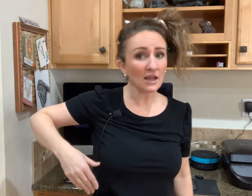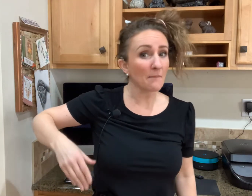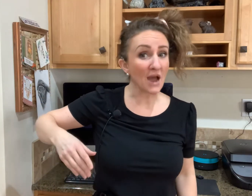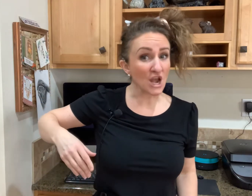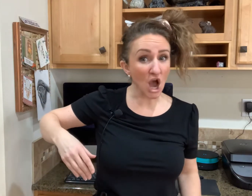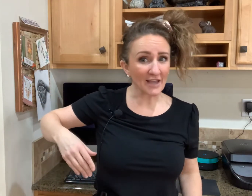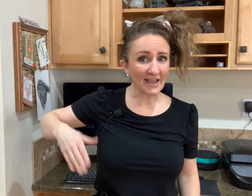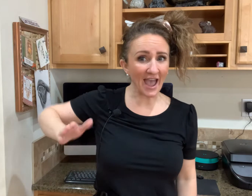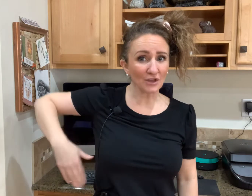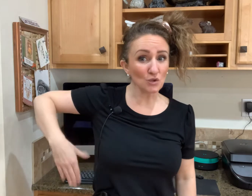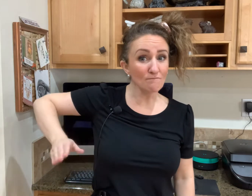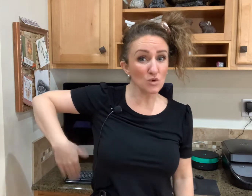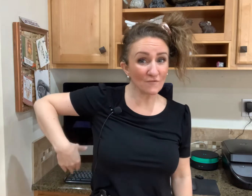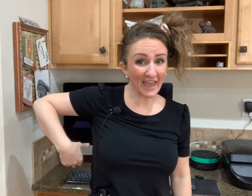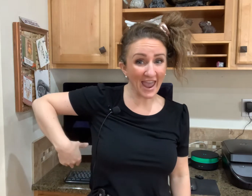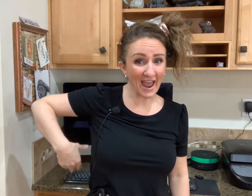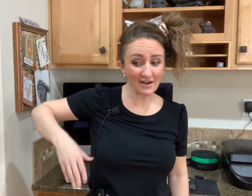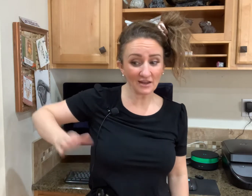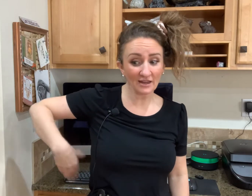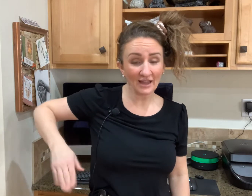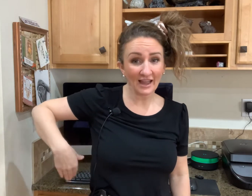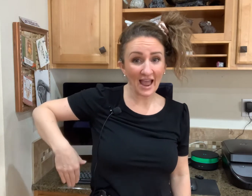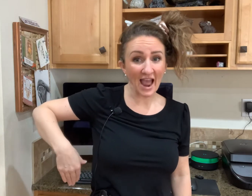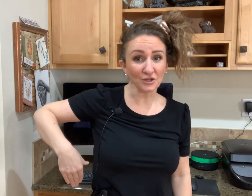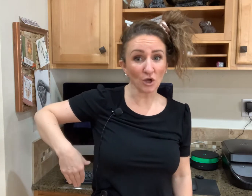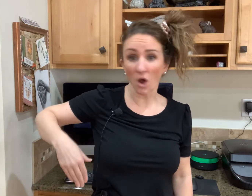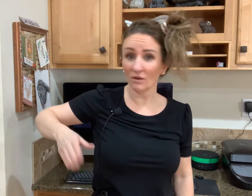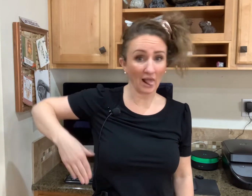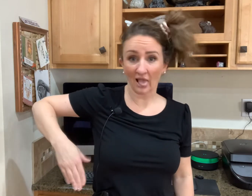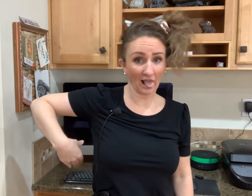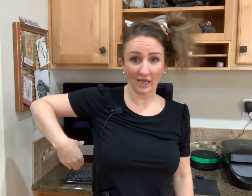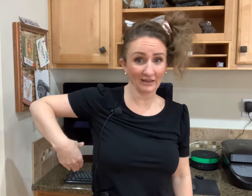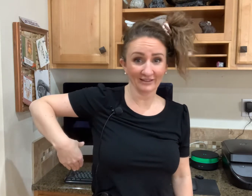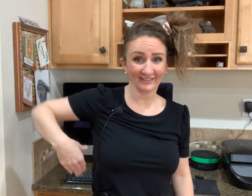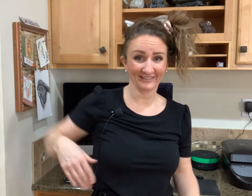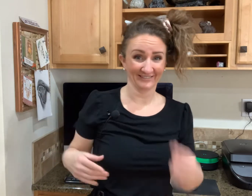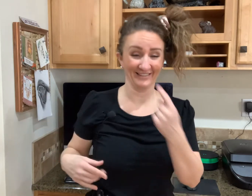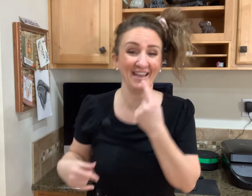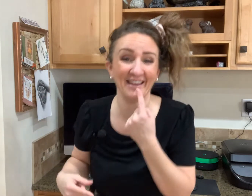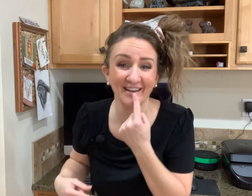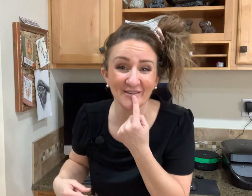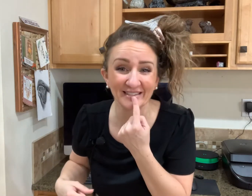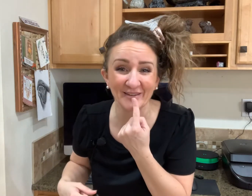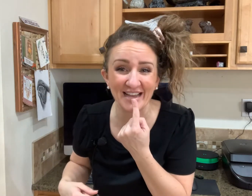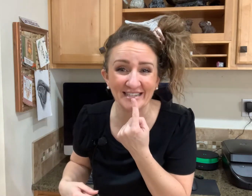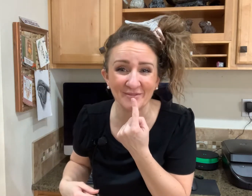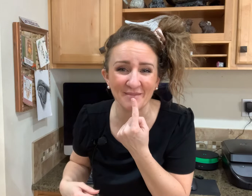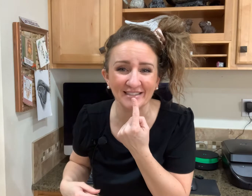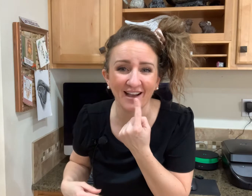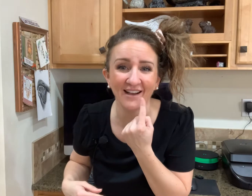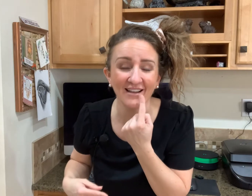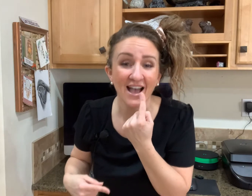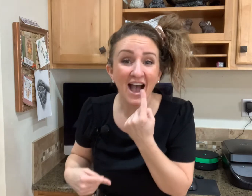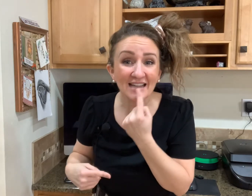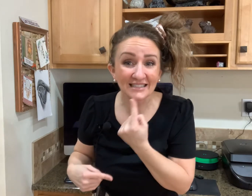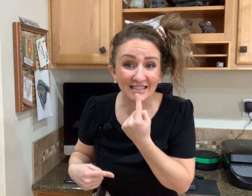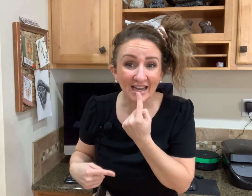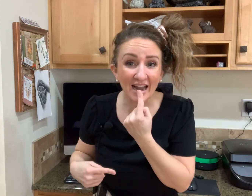but not yet. You move the hand and you go. Notice what I did with my tongue? I stuck it out